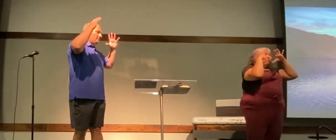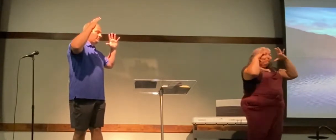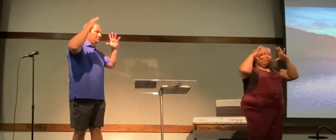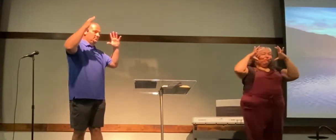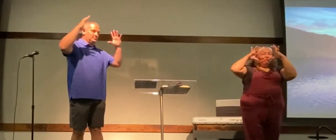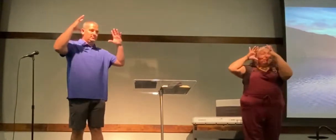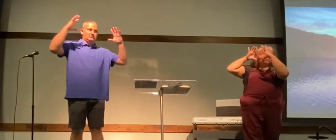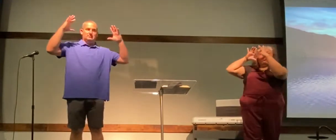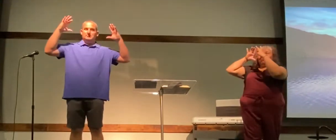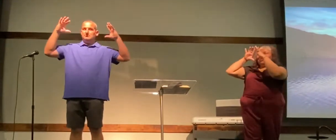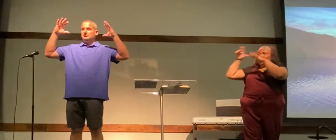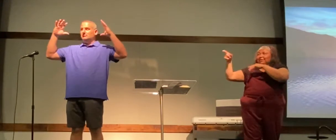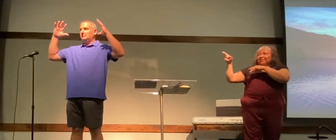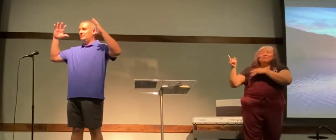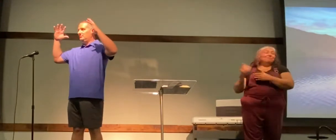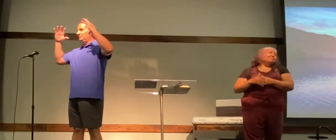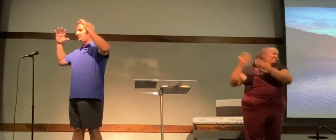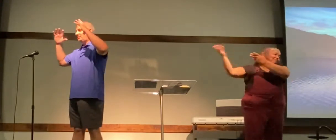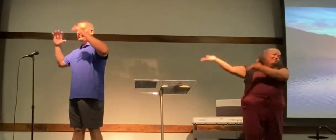toom.